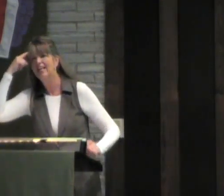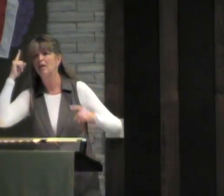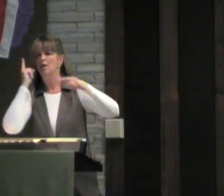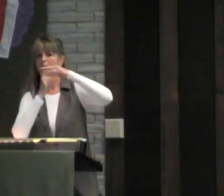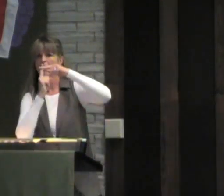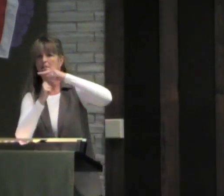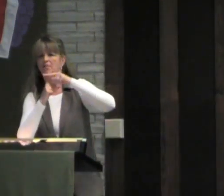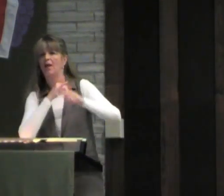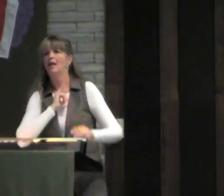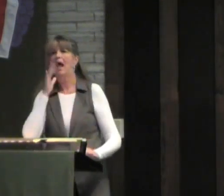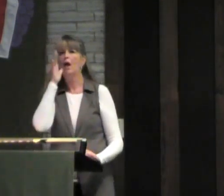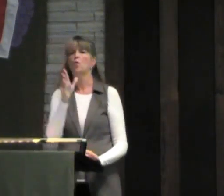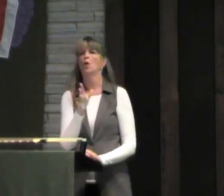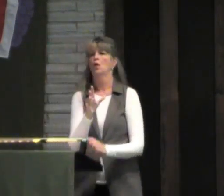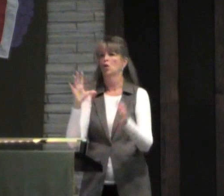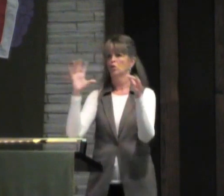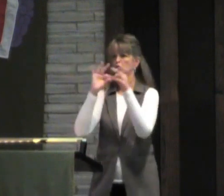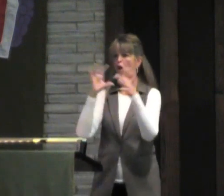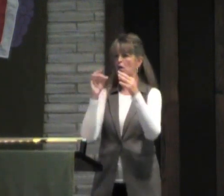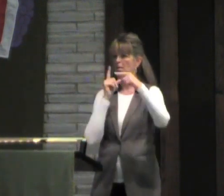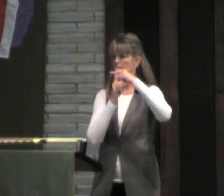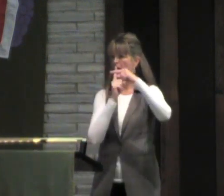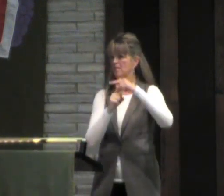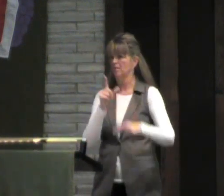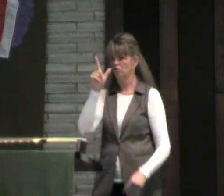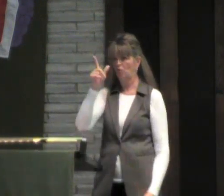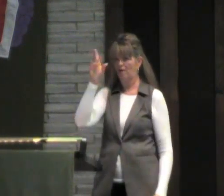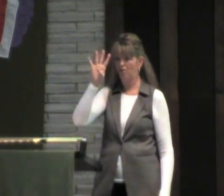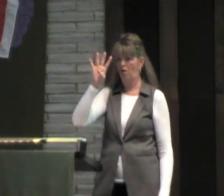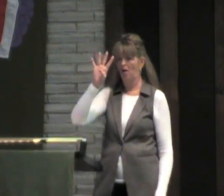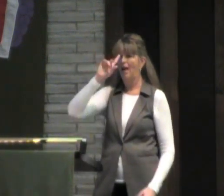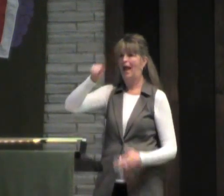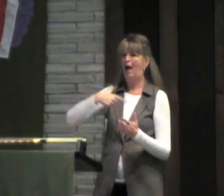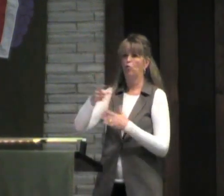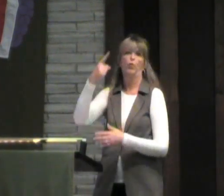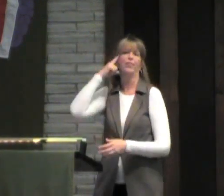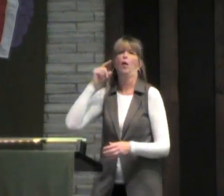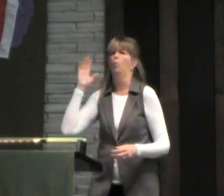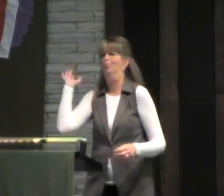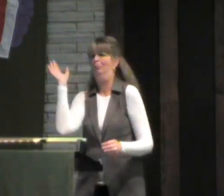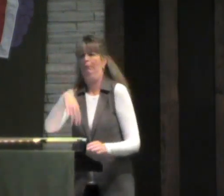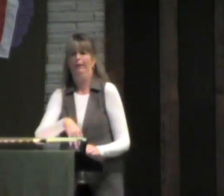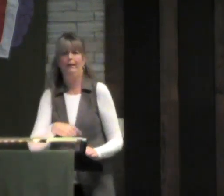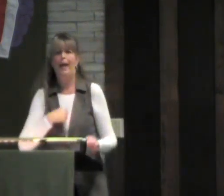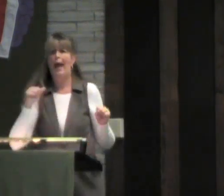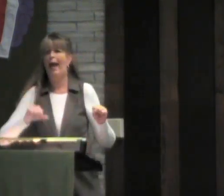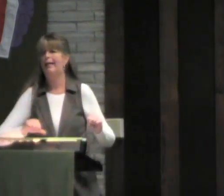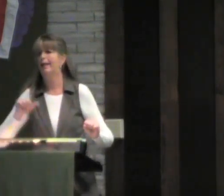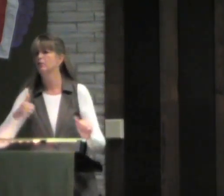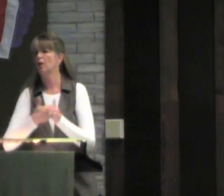will think positive. I will talk positive 24 hours a day. And you think,